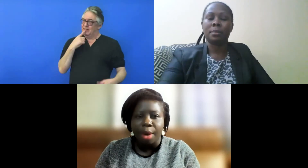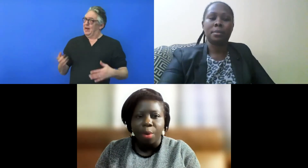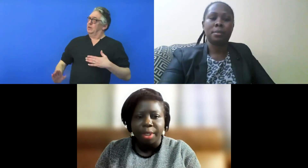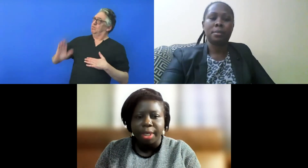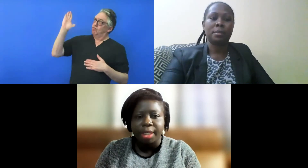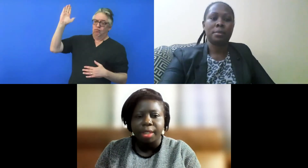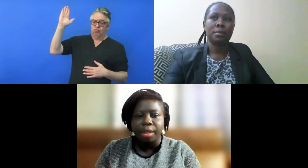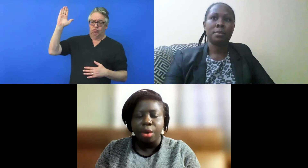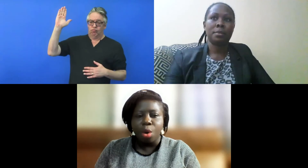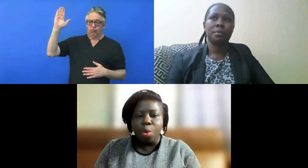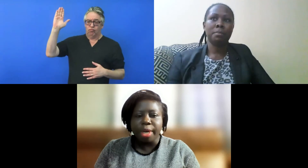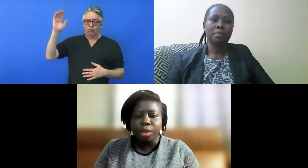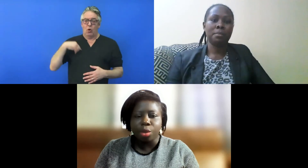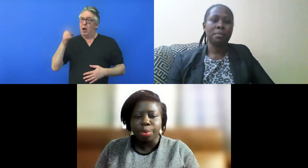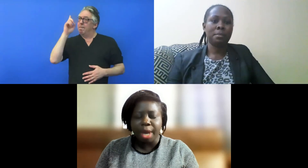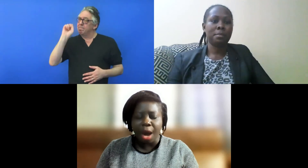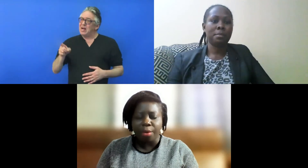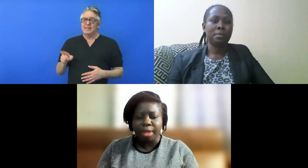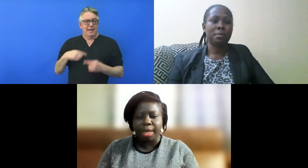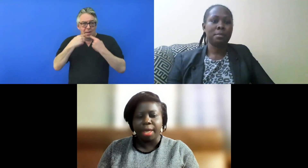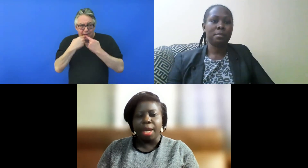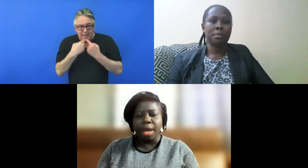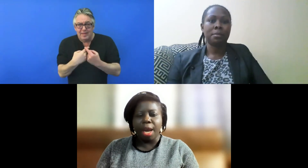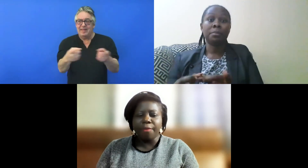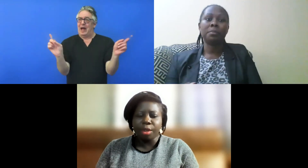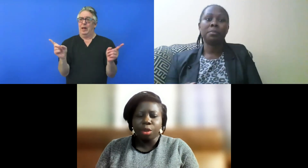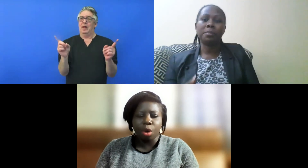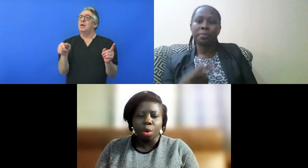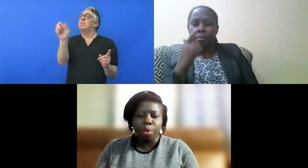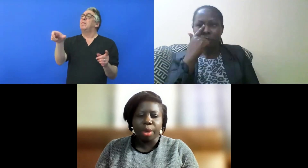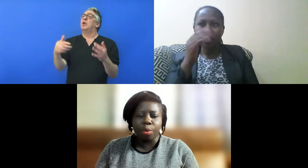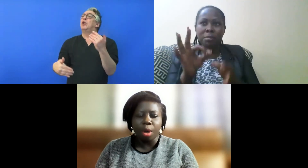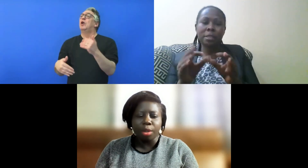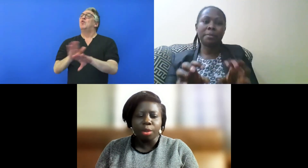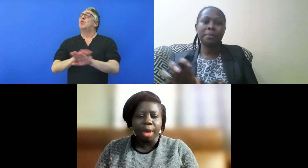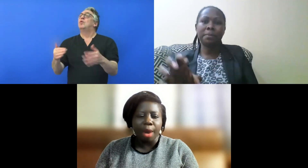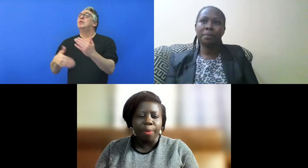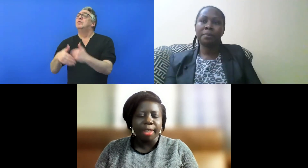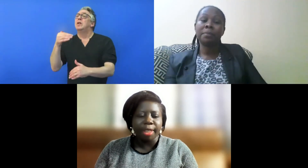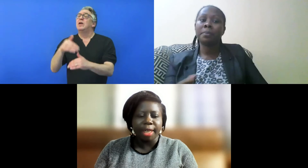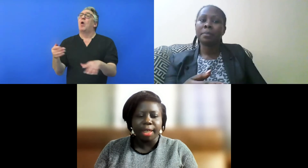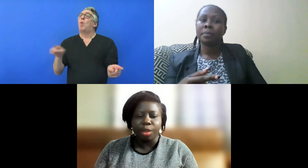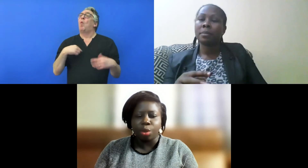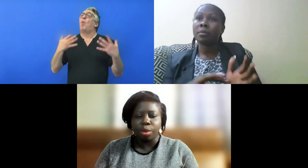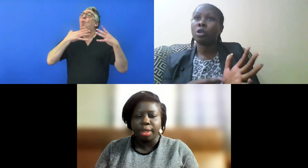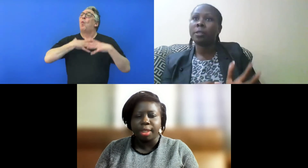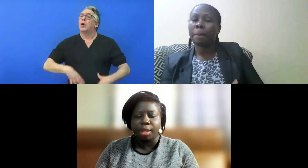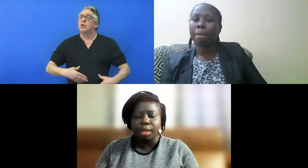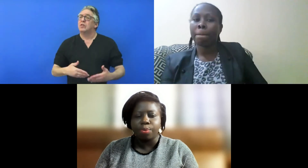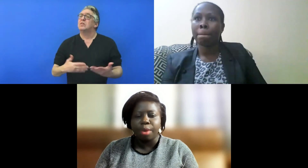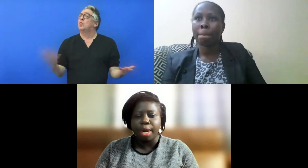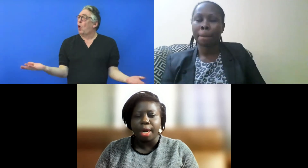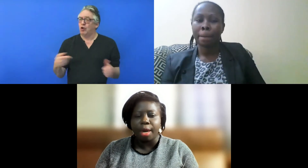our competences. We need to be out there. Even though we want to be appointed into this